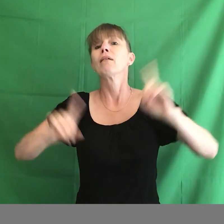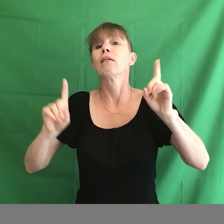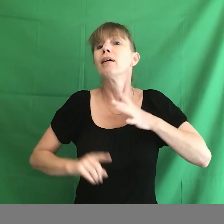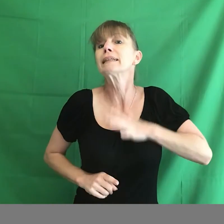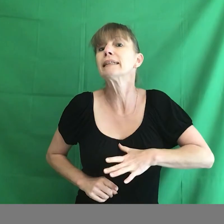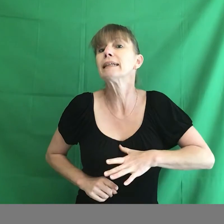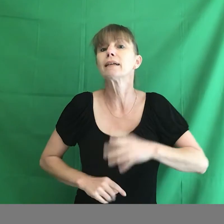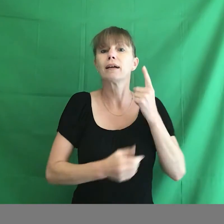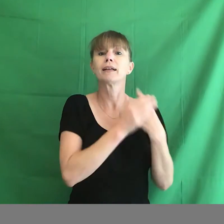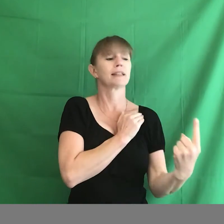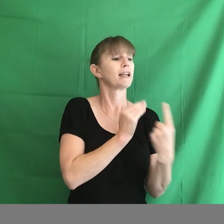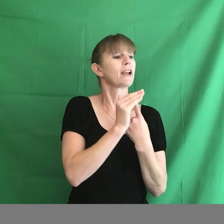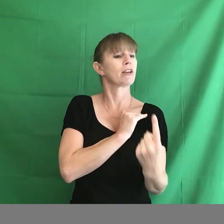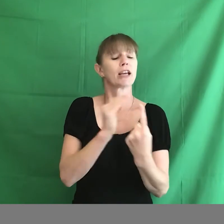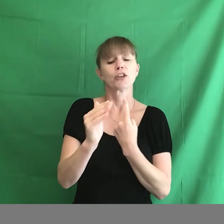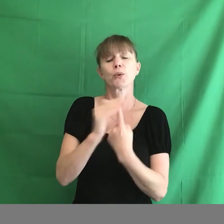What we need is